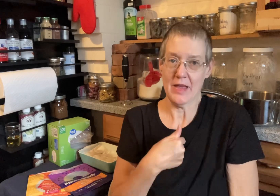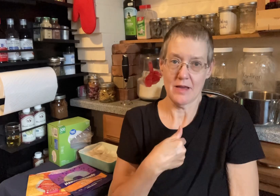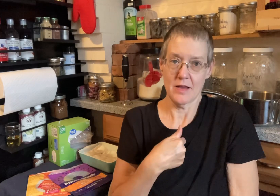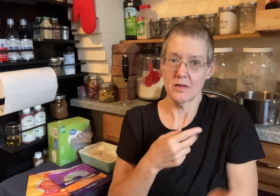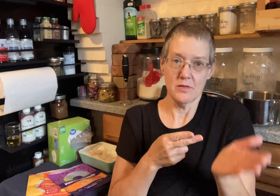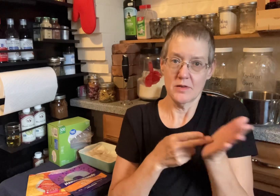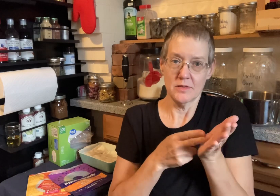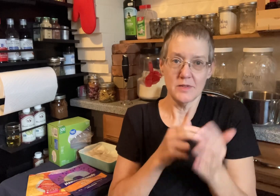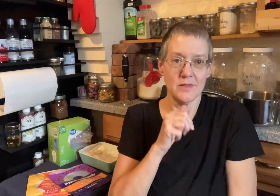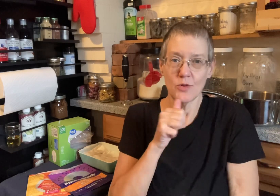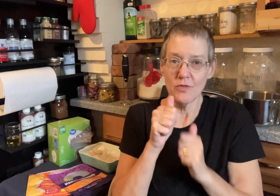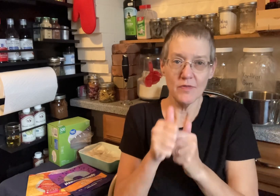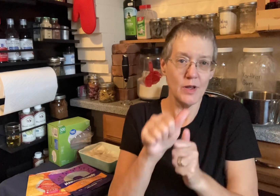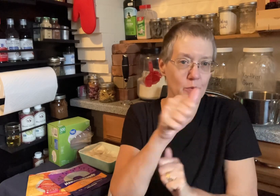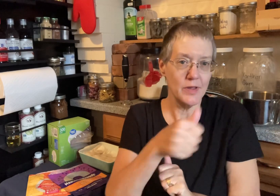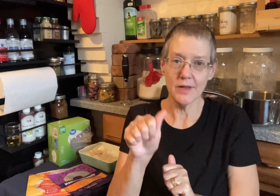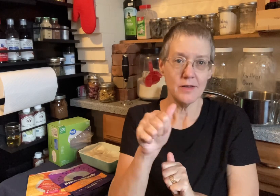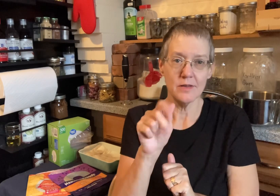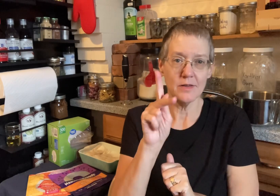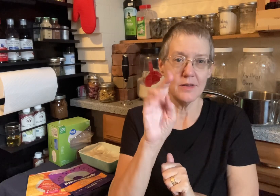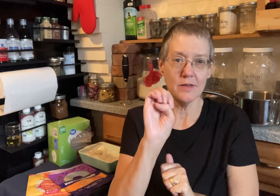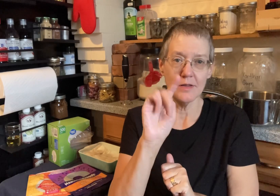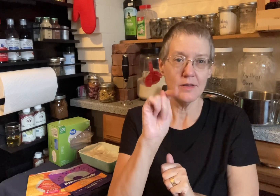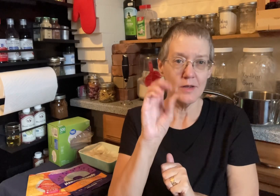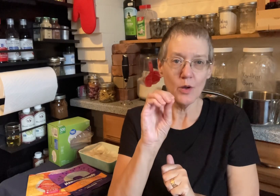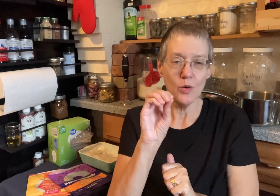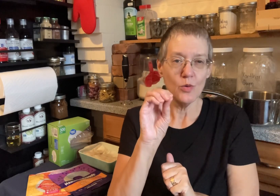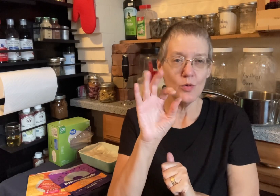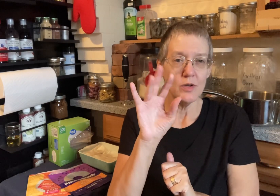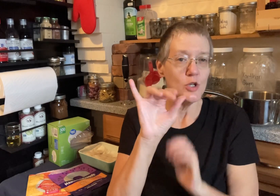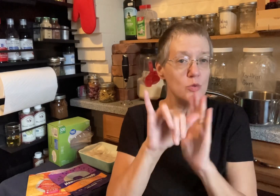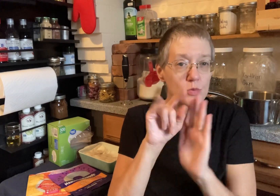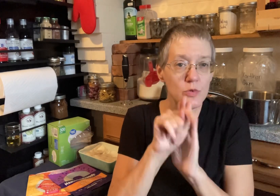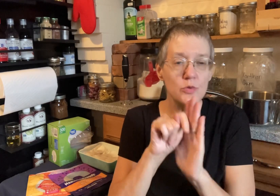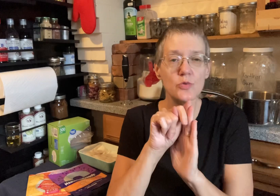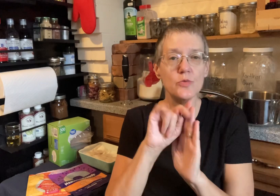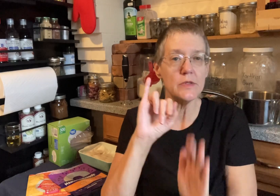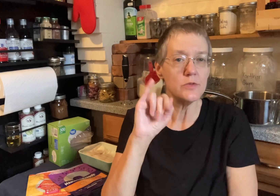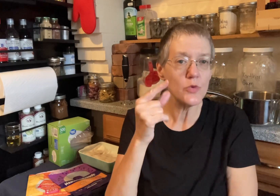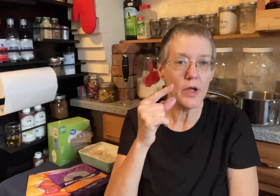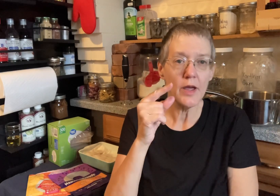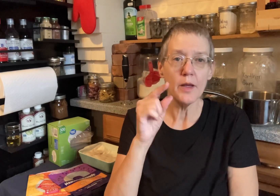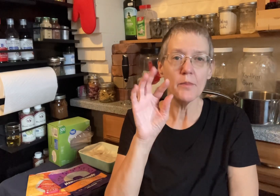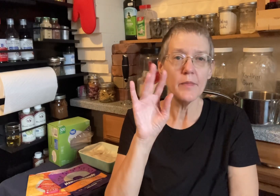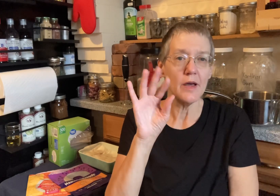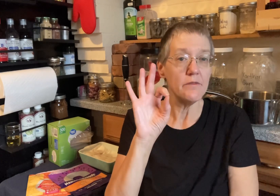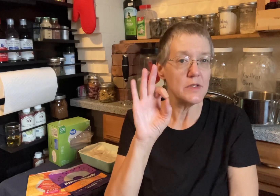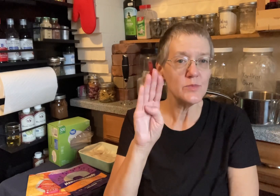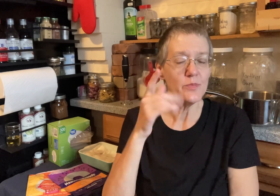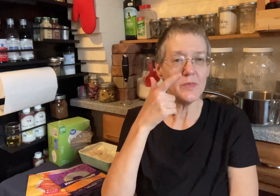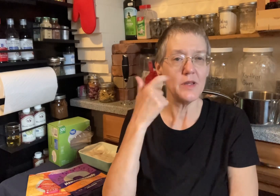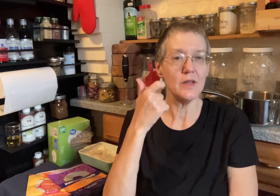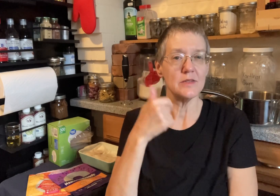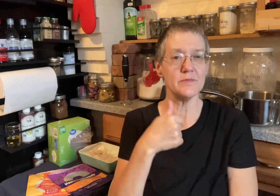you follow. Honestly, I don't follow any keto YouTube or Instagram or Facebook